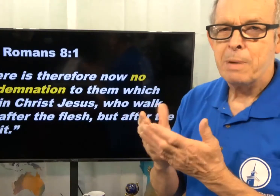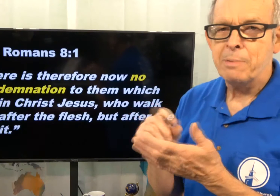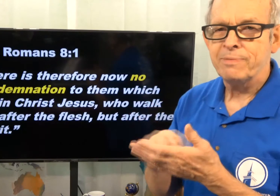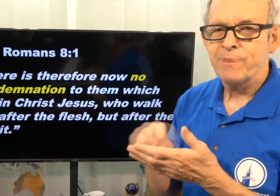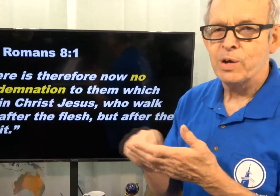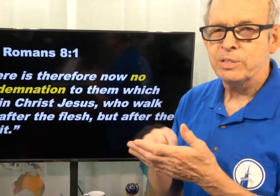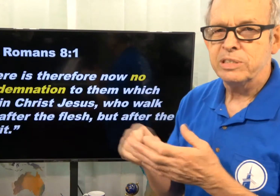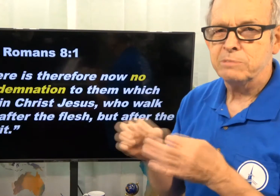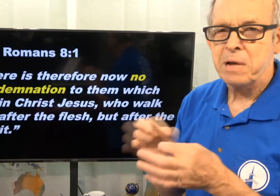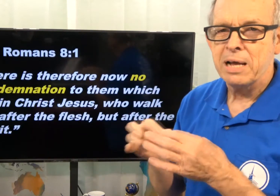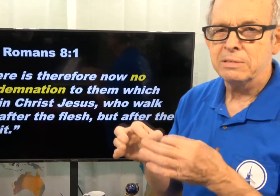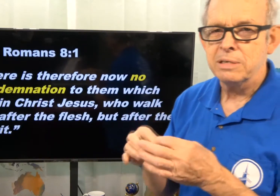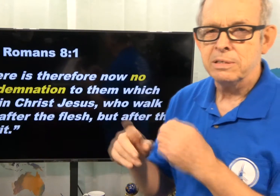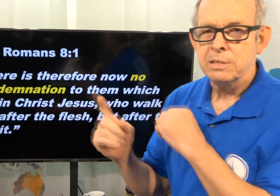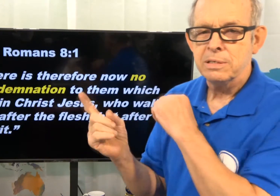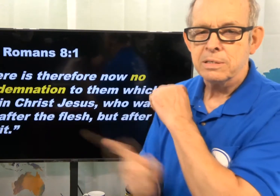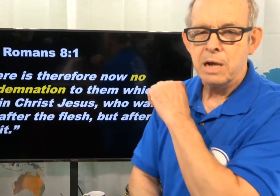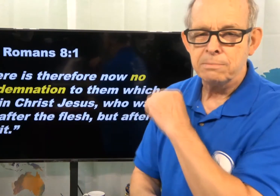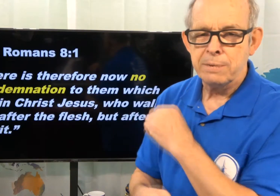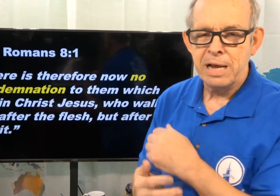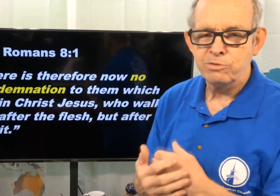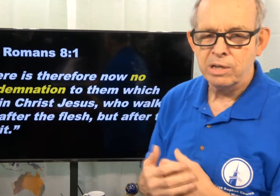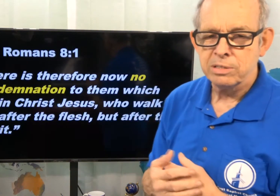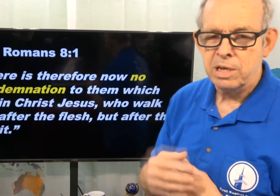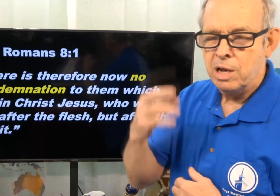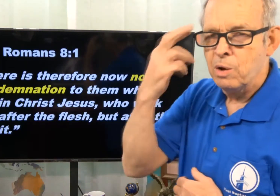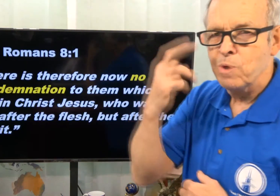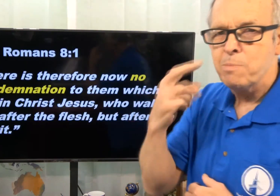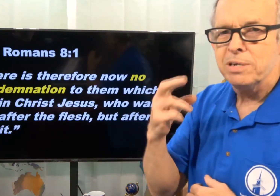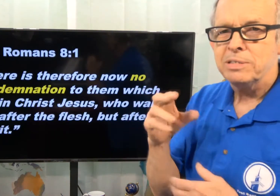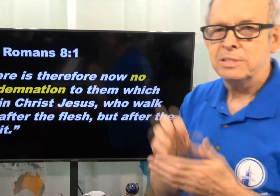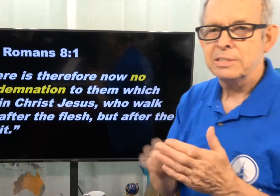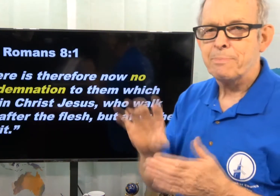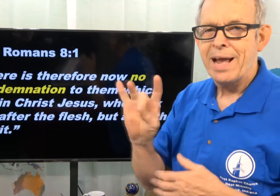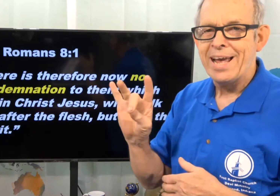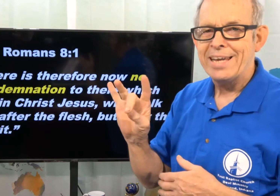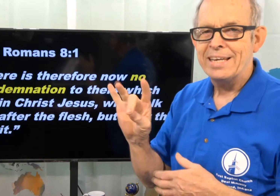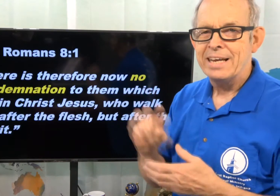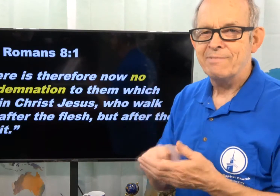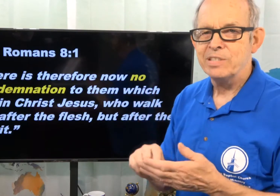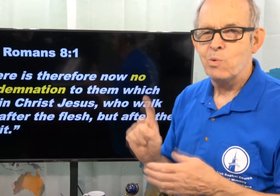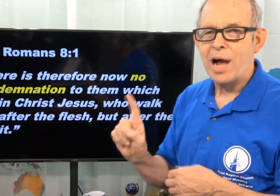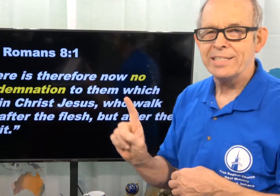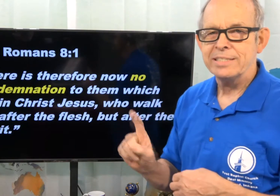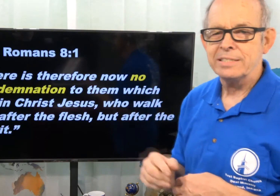Bible first spend the condemnation. Romans chapter 8, verse 1.